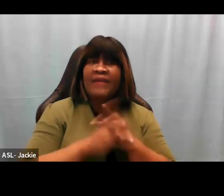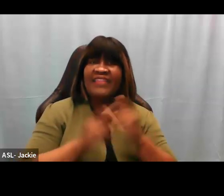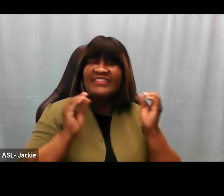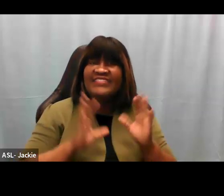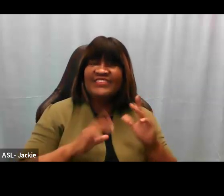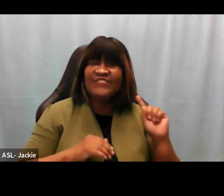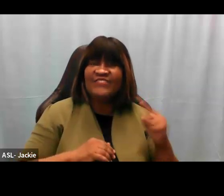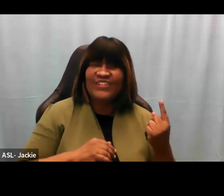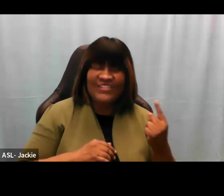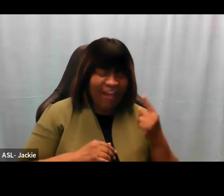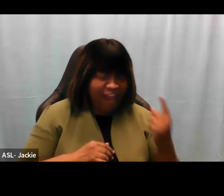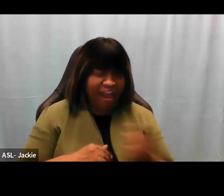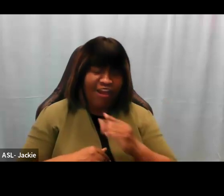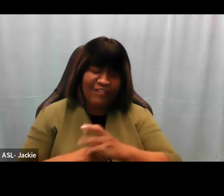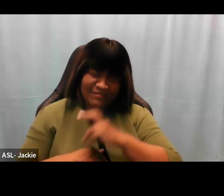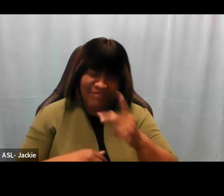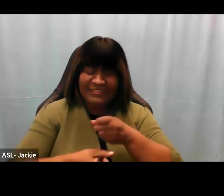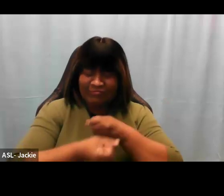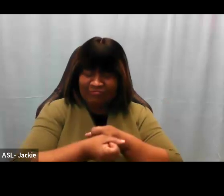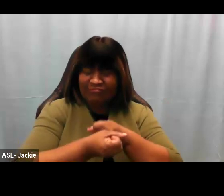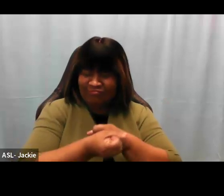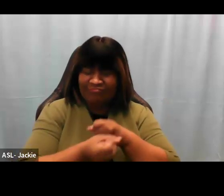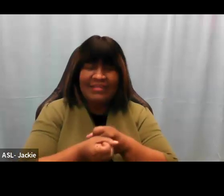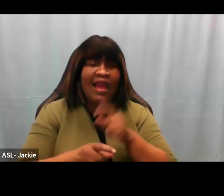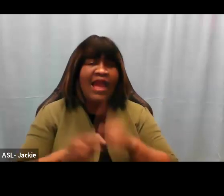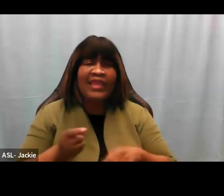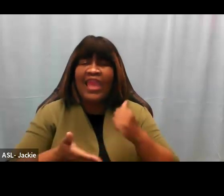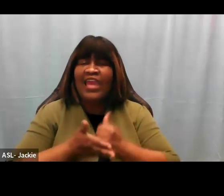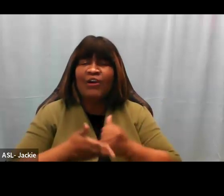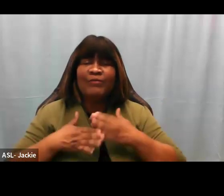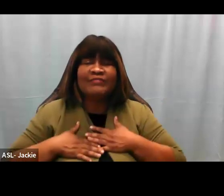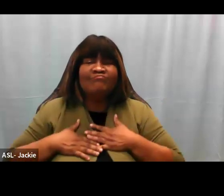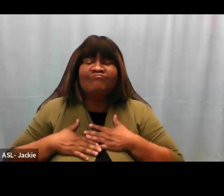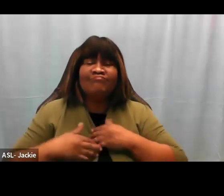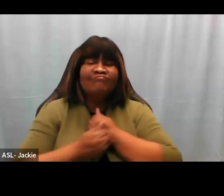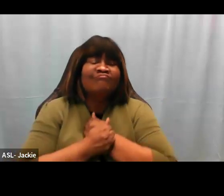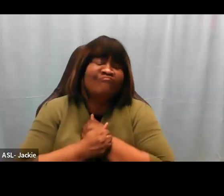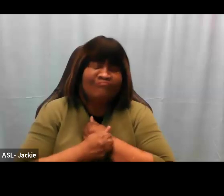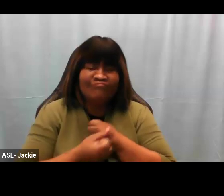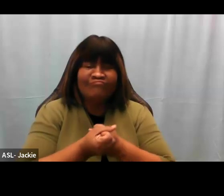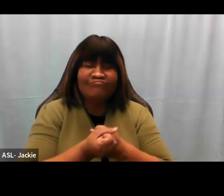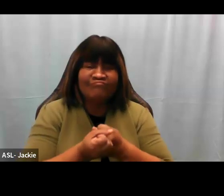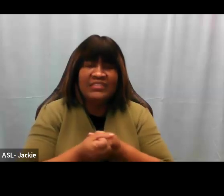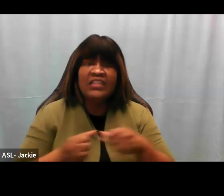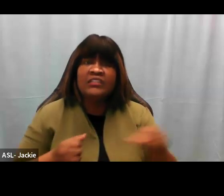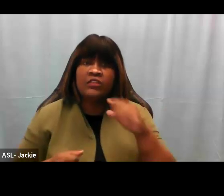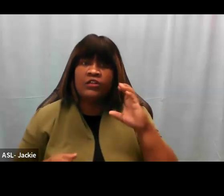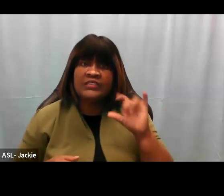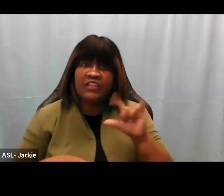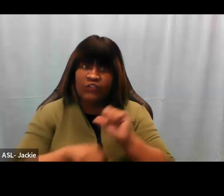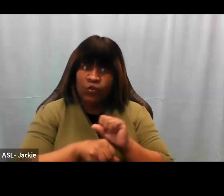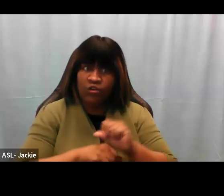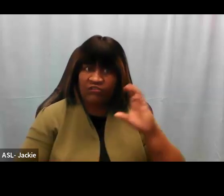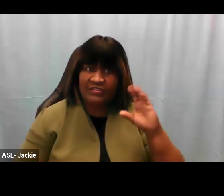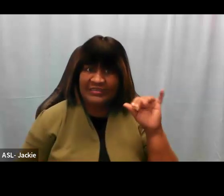but I've always gone back to advocacy. It's in my blood. And so your SIL, if you work at a